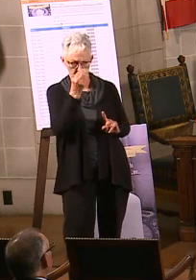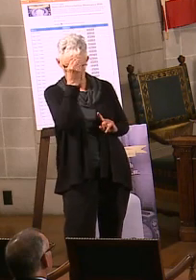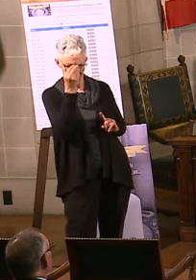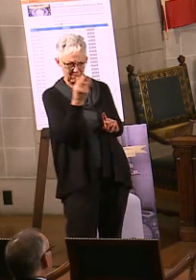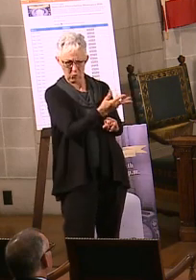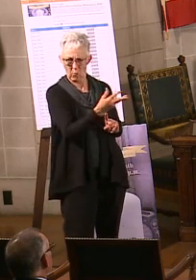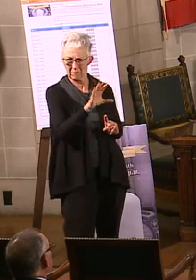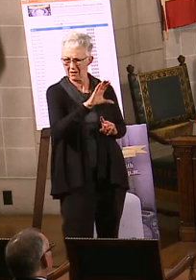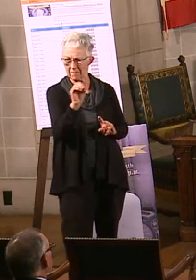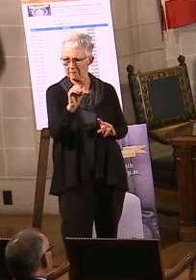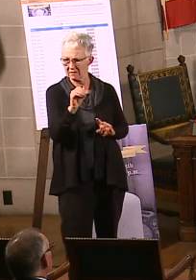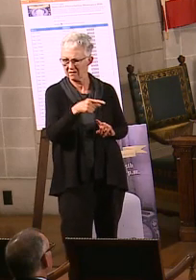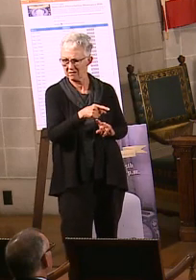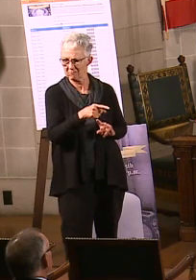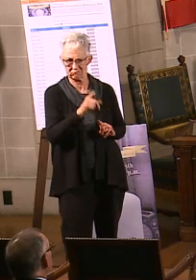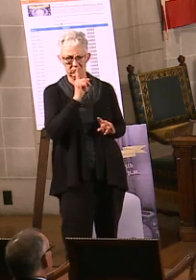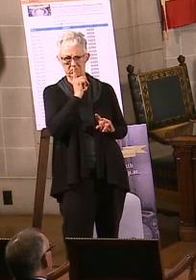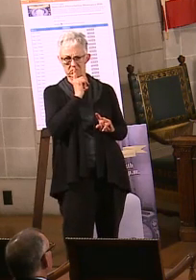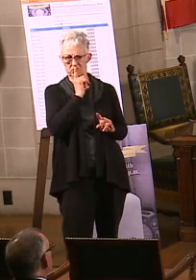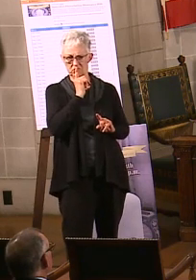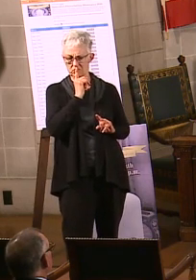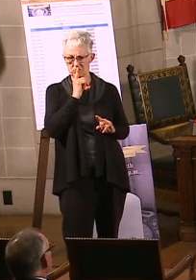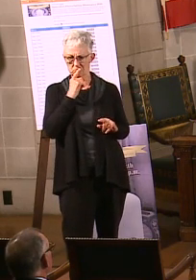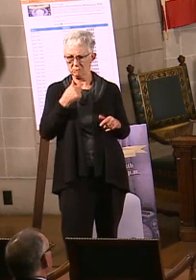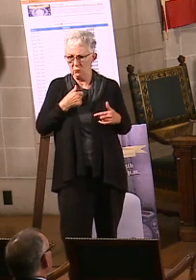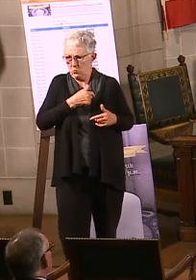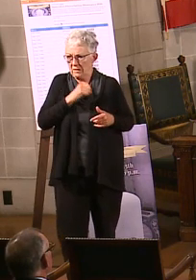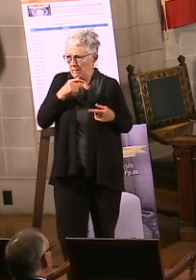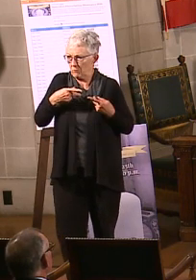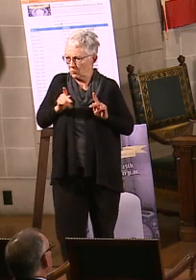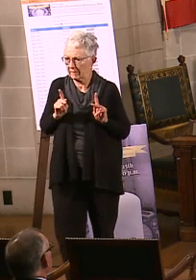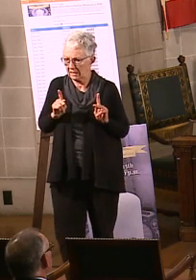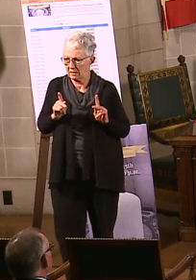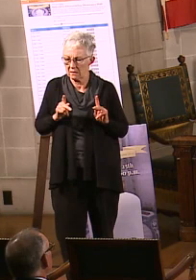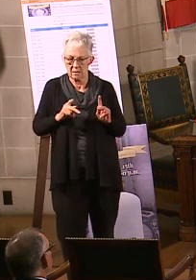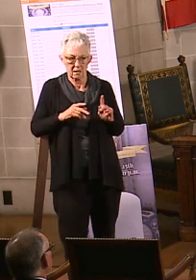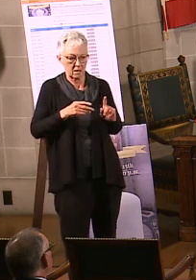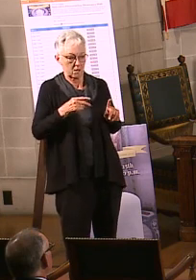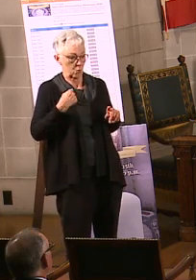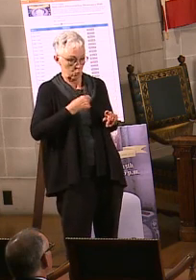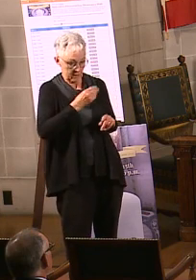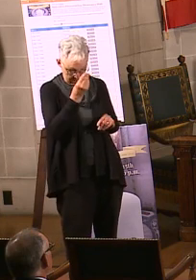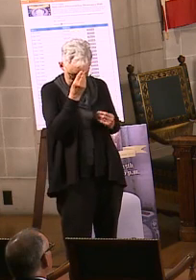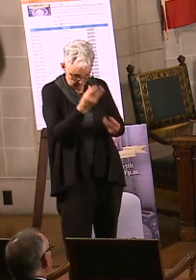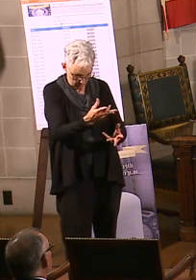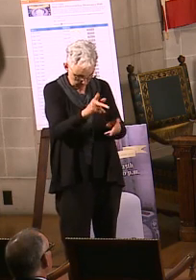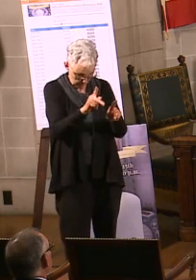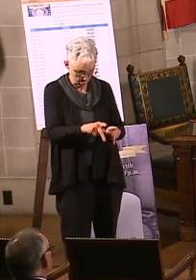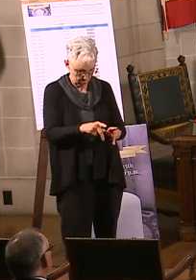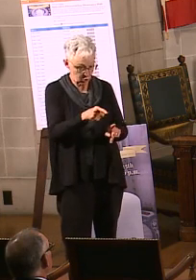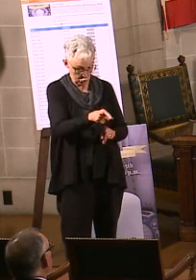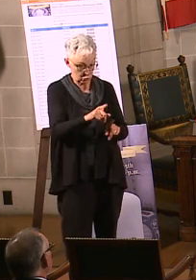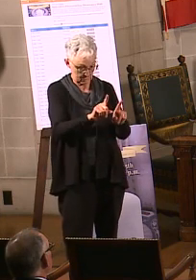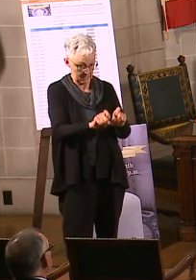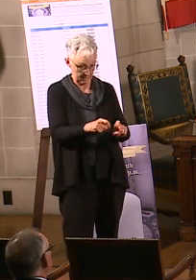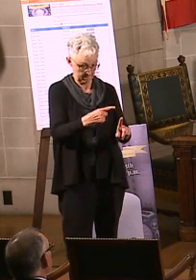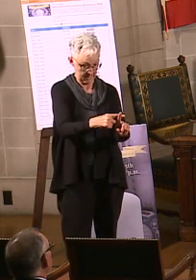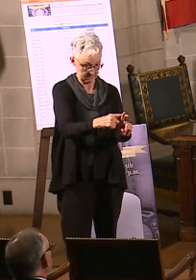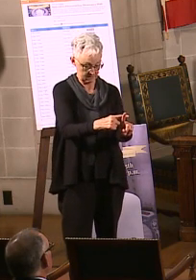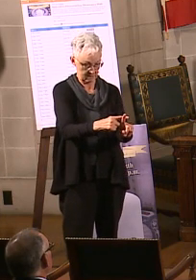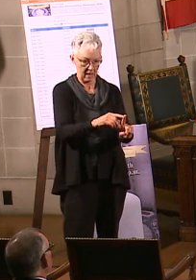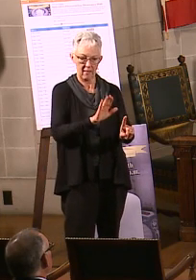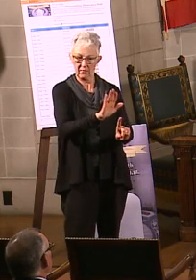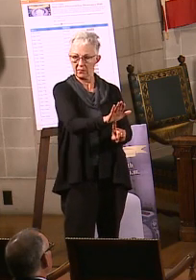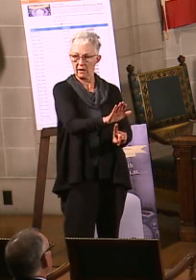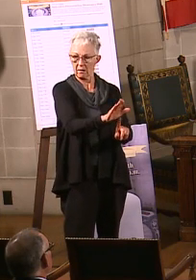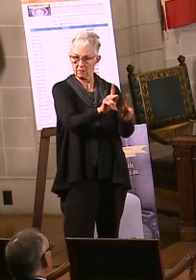don't necessarily know if somebody is tested positive or not. It's up to the person to report that to the company, or the person to report that to our public health